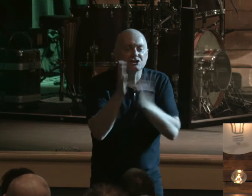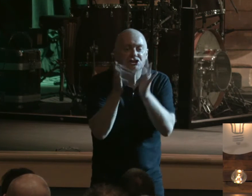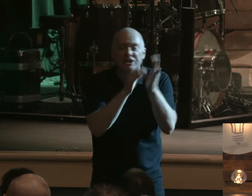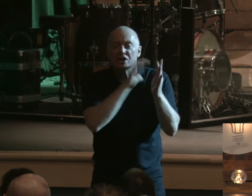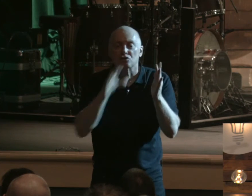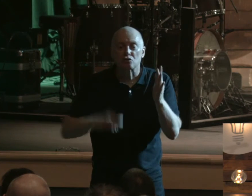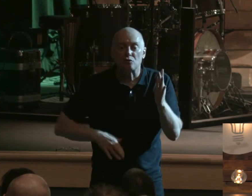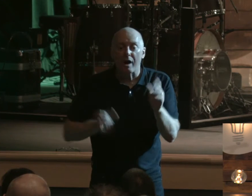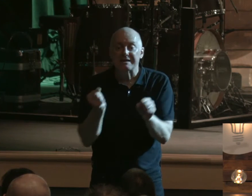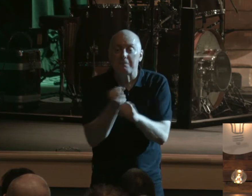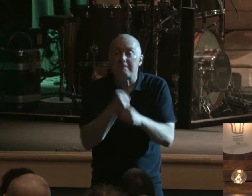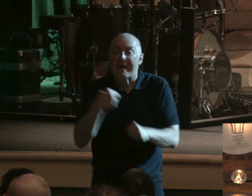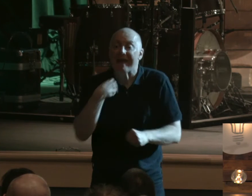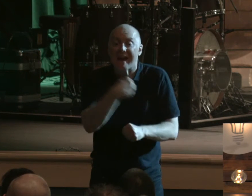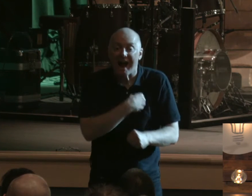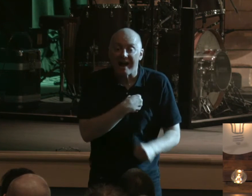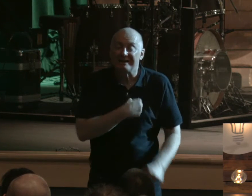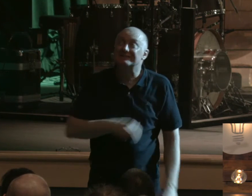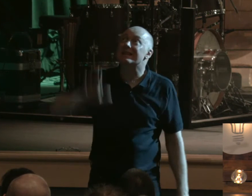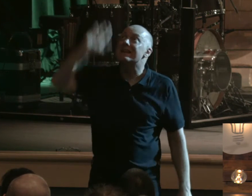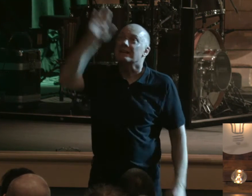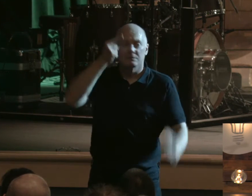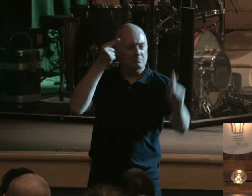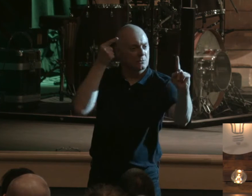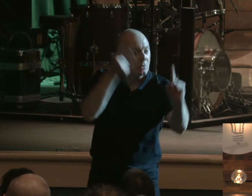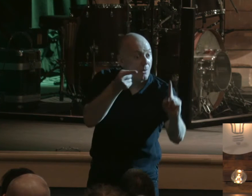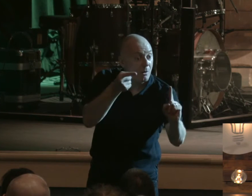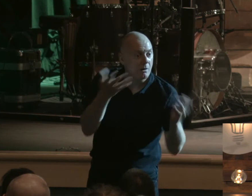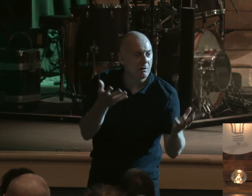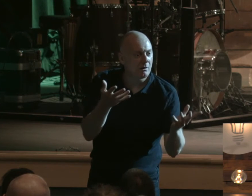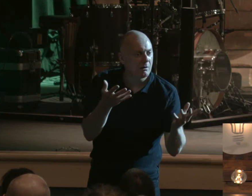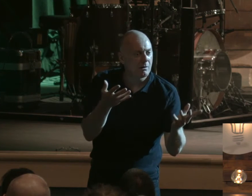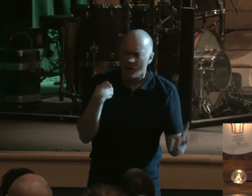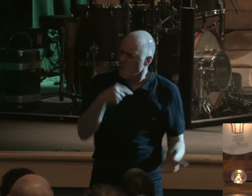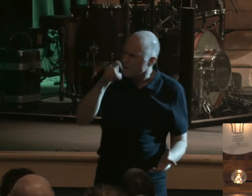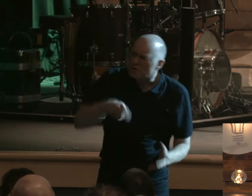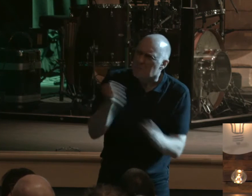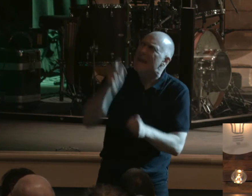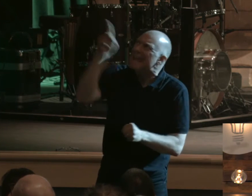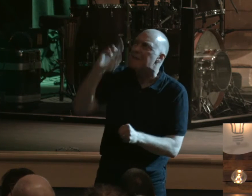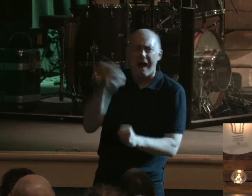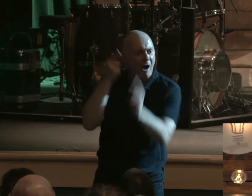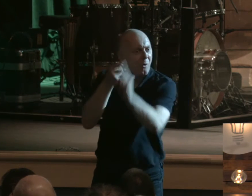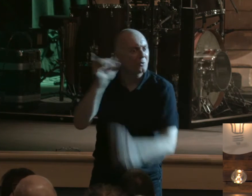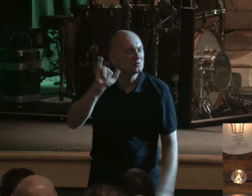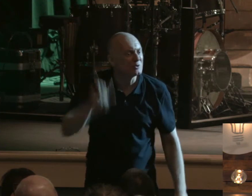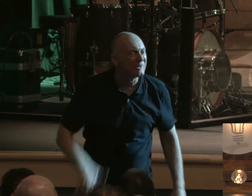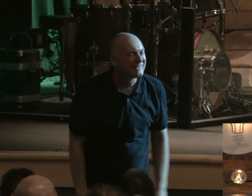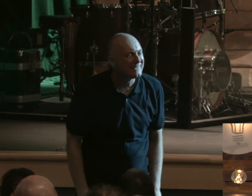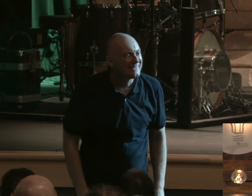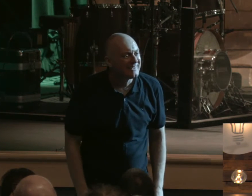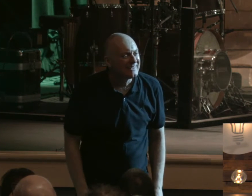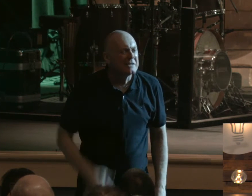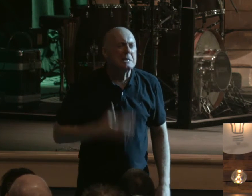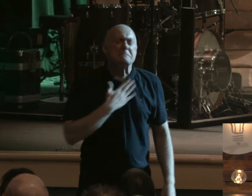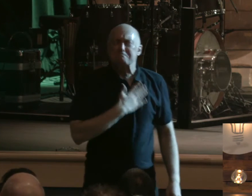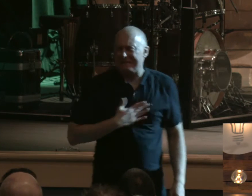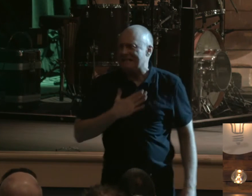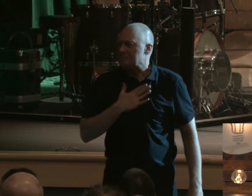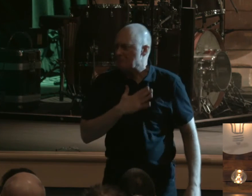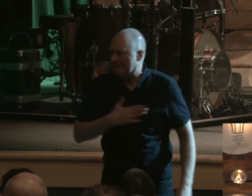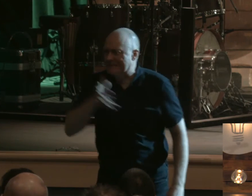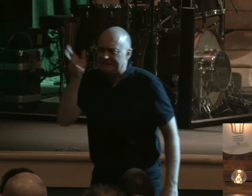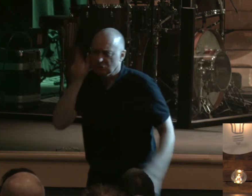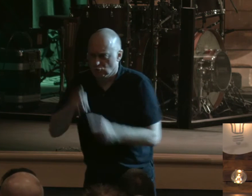Christ made us his ambition. Should we not then make him our ambition? Please,